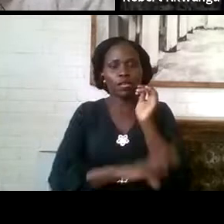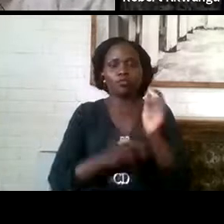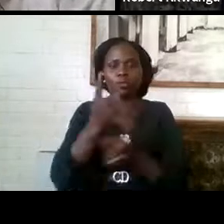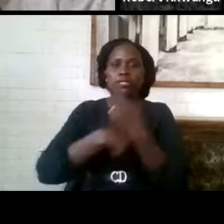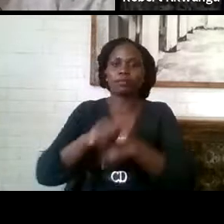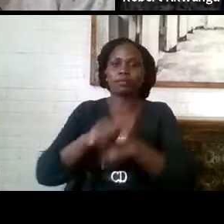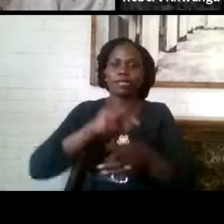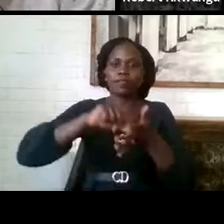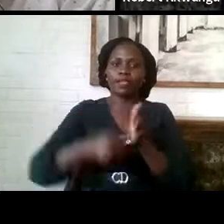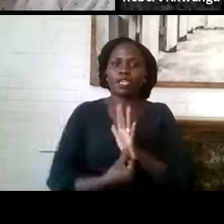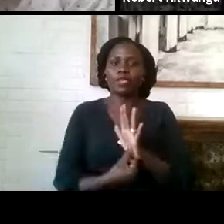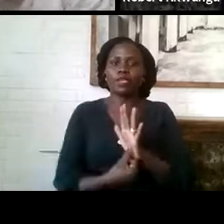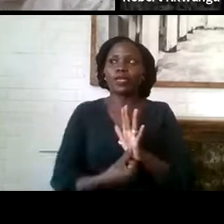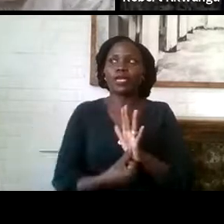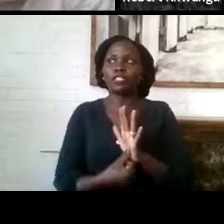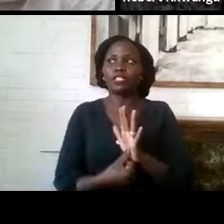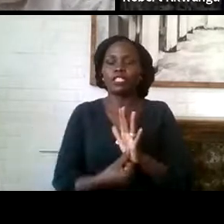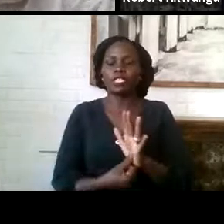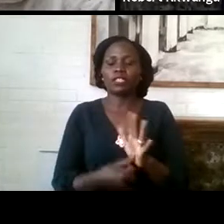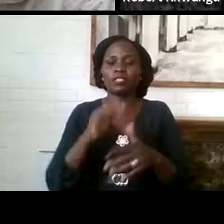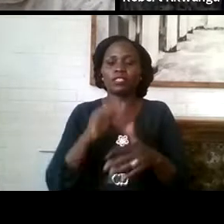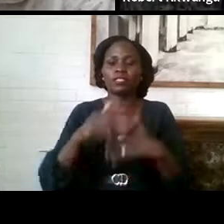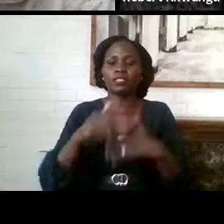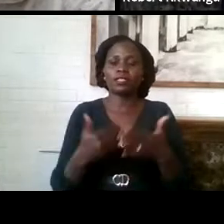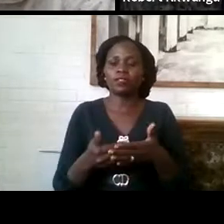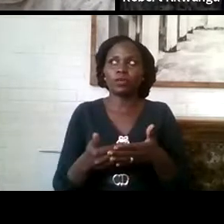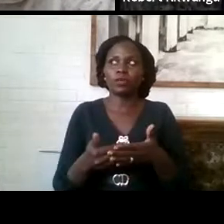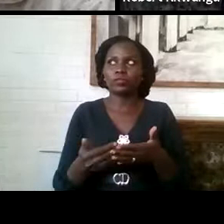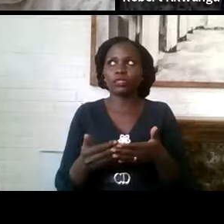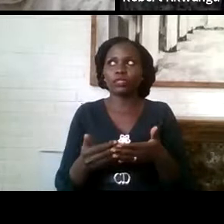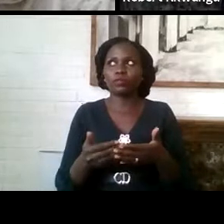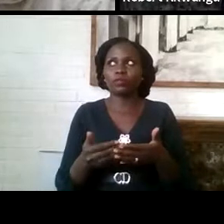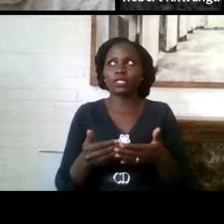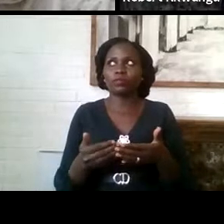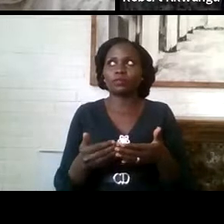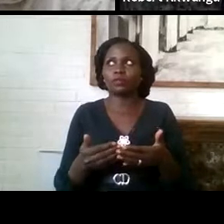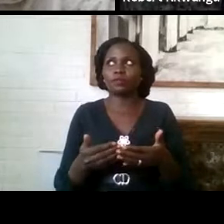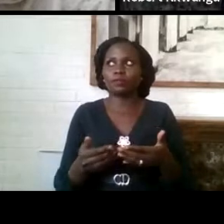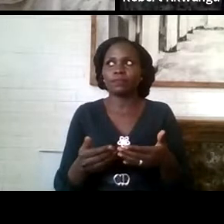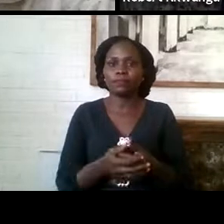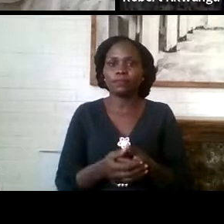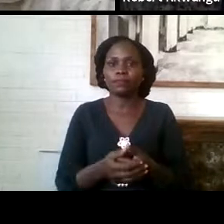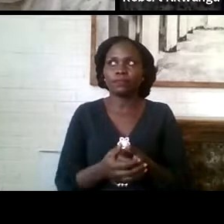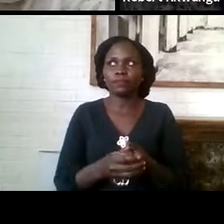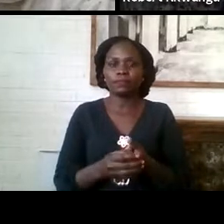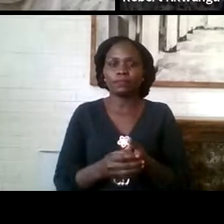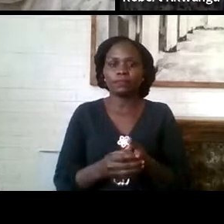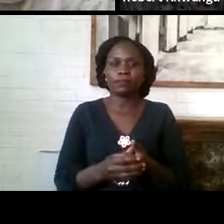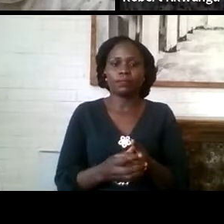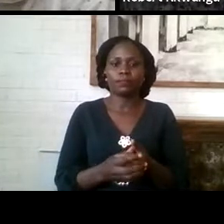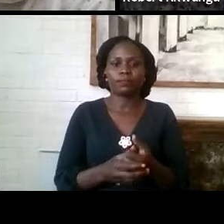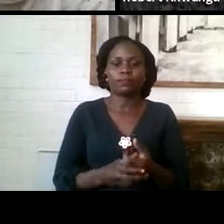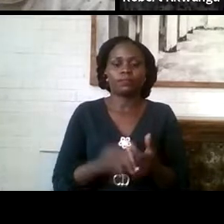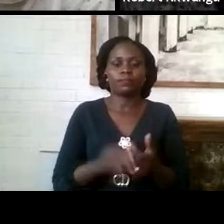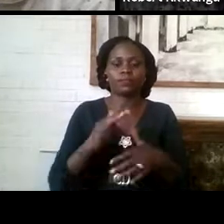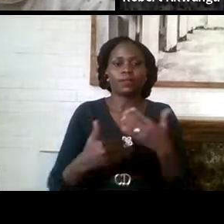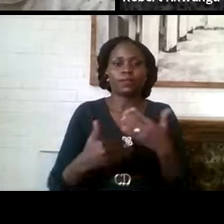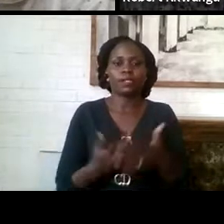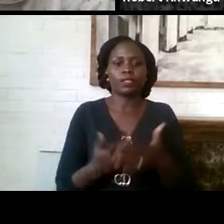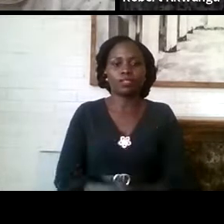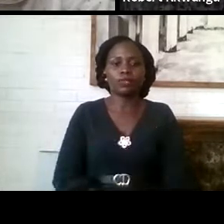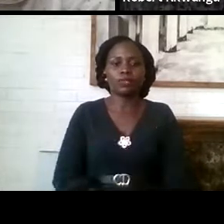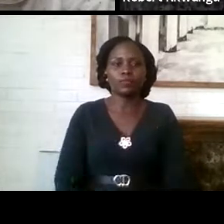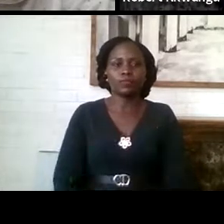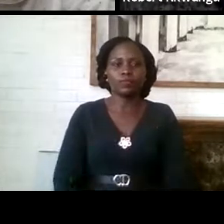with which very many countries are now trying to hold the rights for persons with disability on the continent